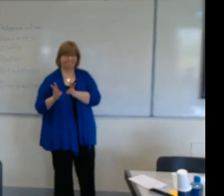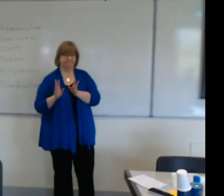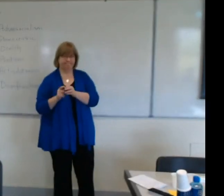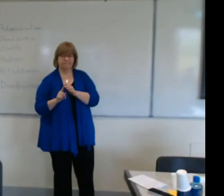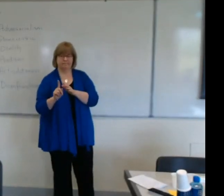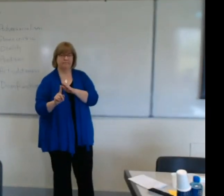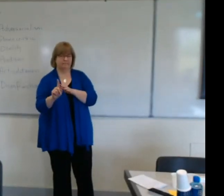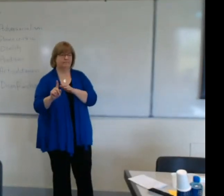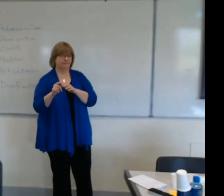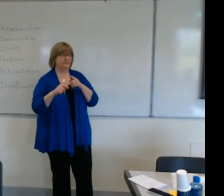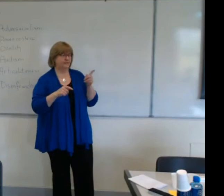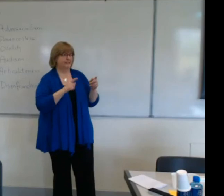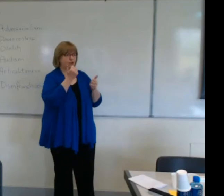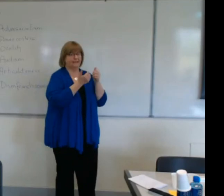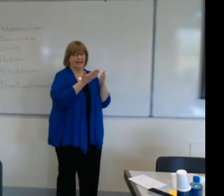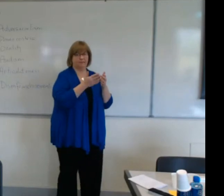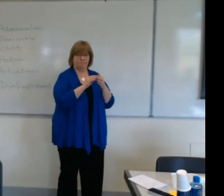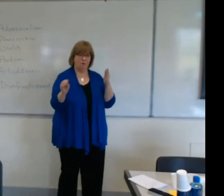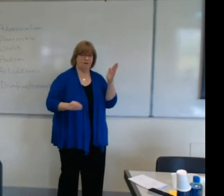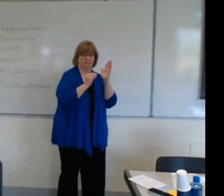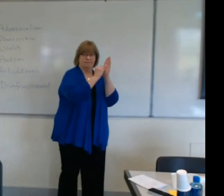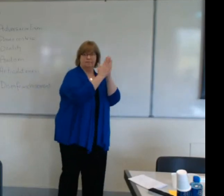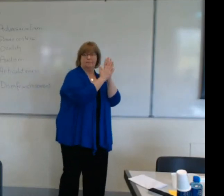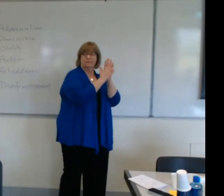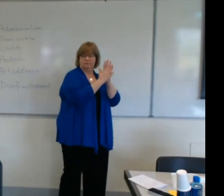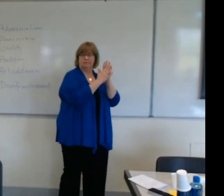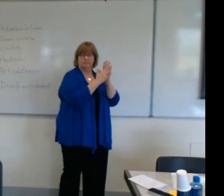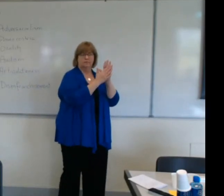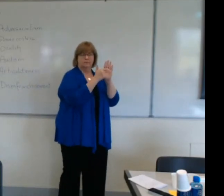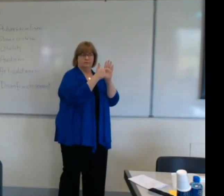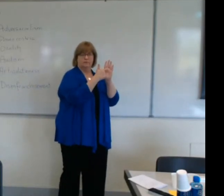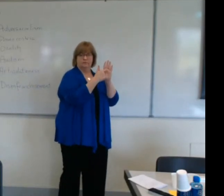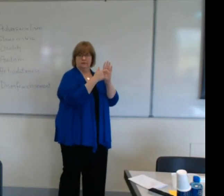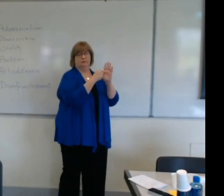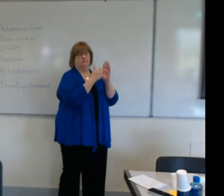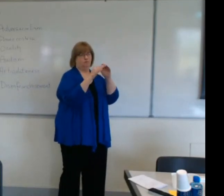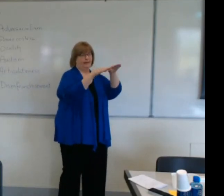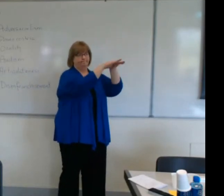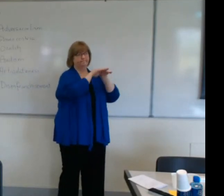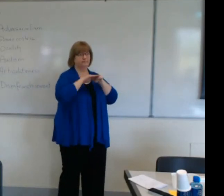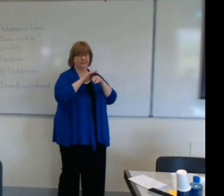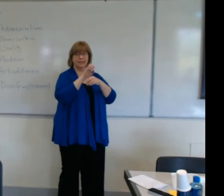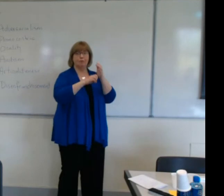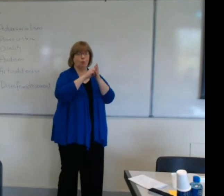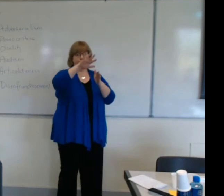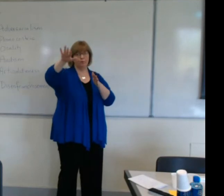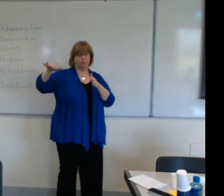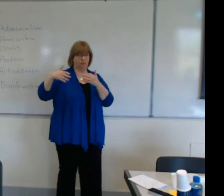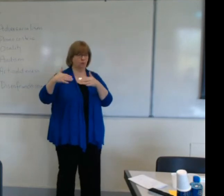You know, they have been quietly working their way down through the years, whereas with Justisigns now, there's a platform for us as deaf interpreters on